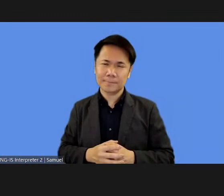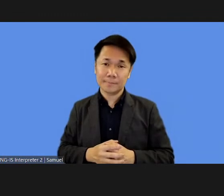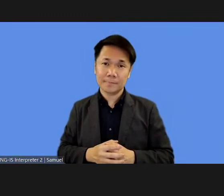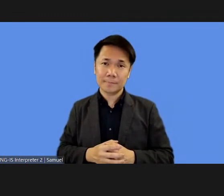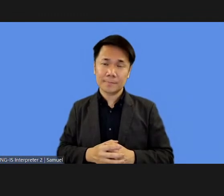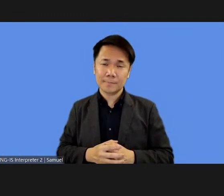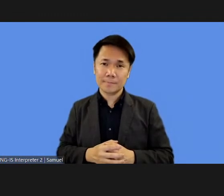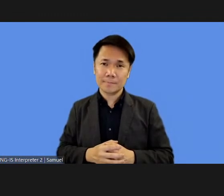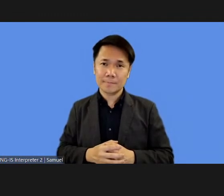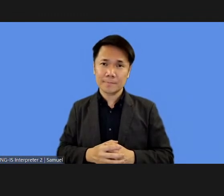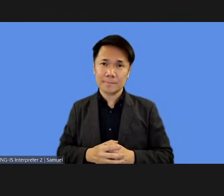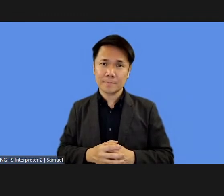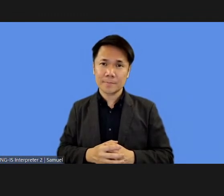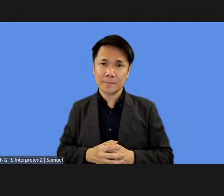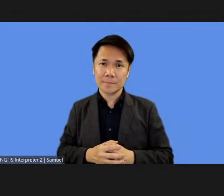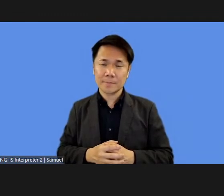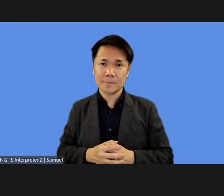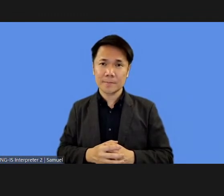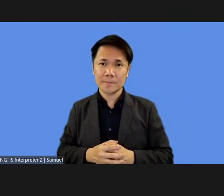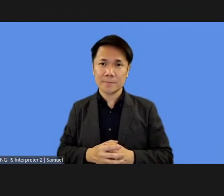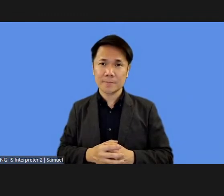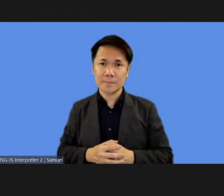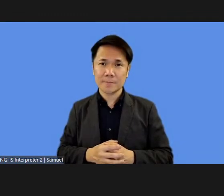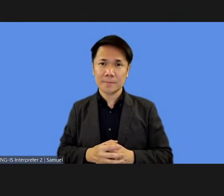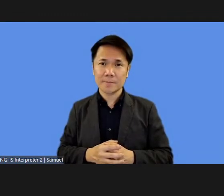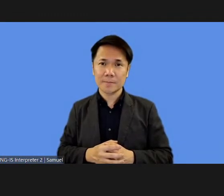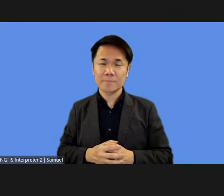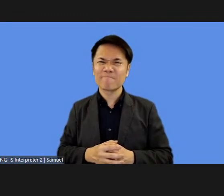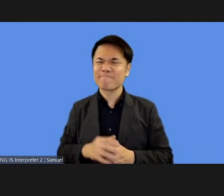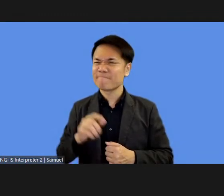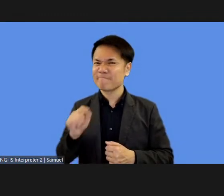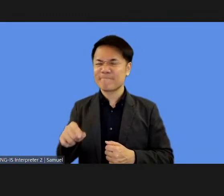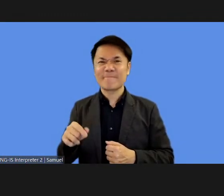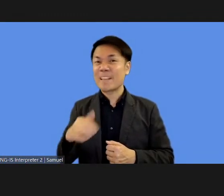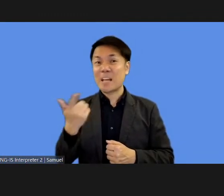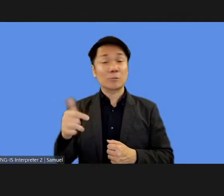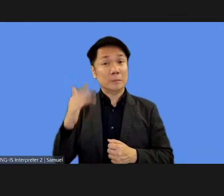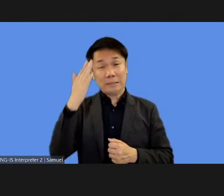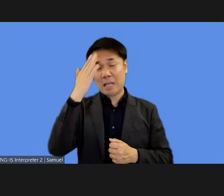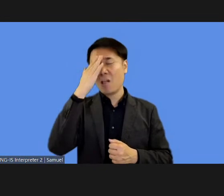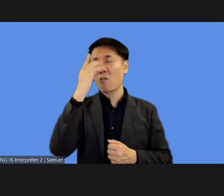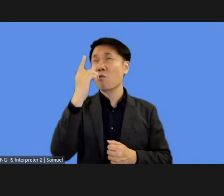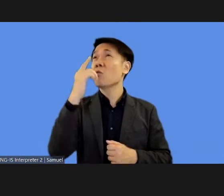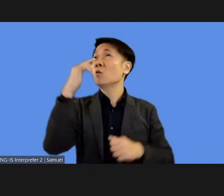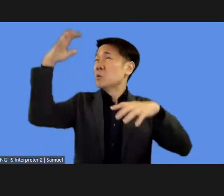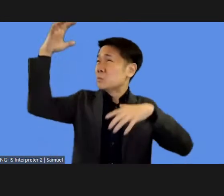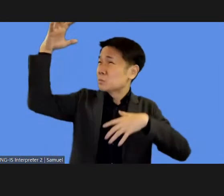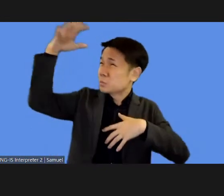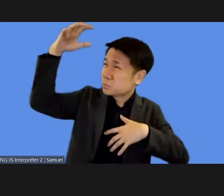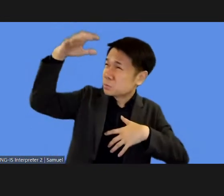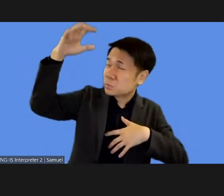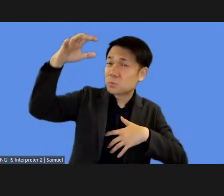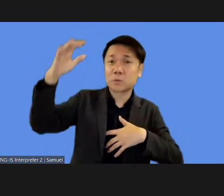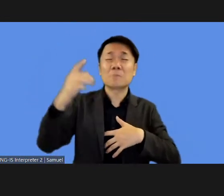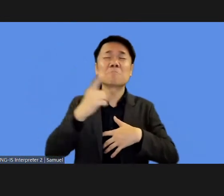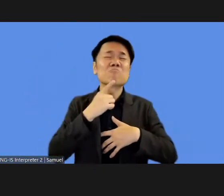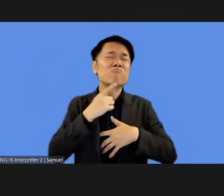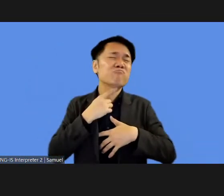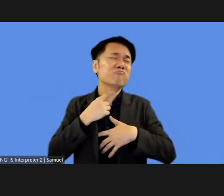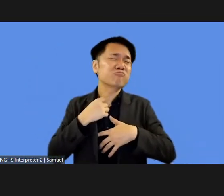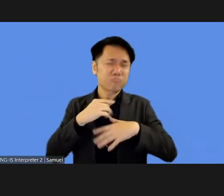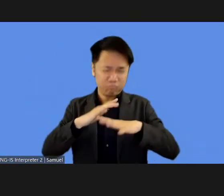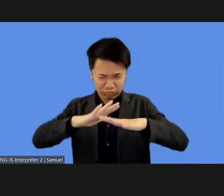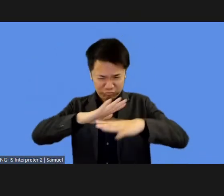facilities and initiatives to combat desertification, and this is something that is dear to my heart.